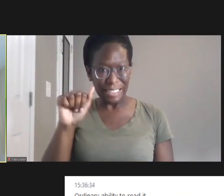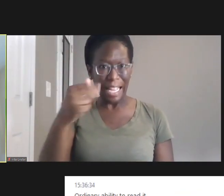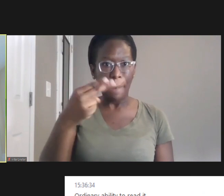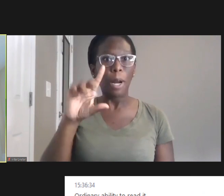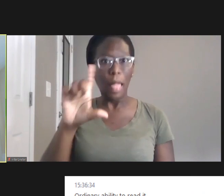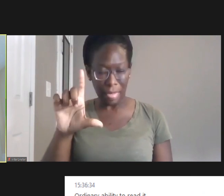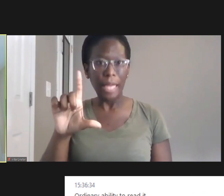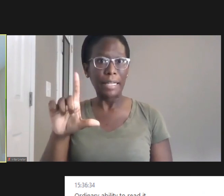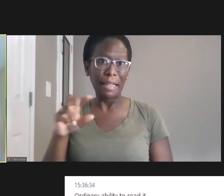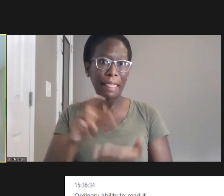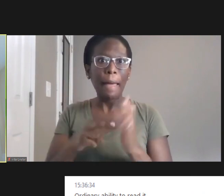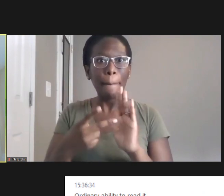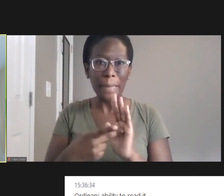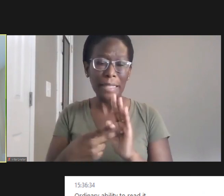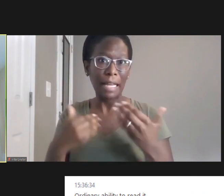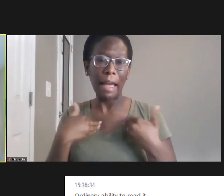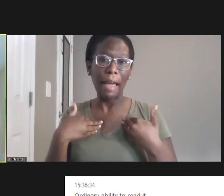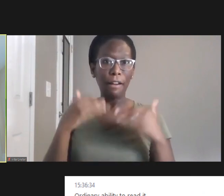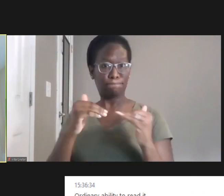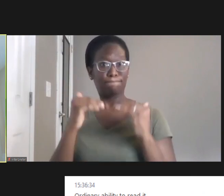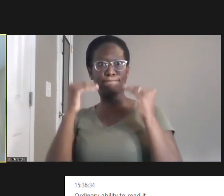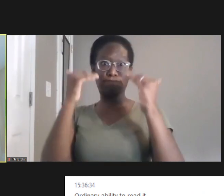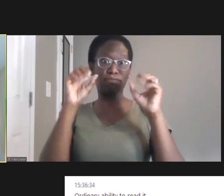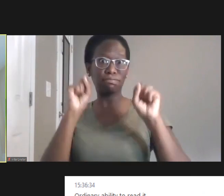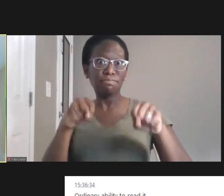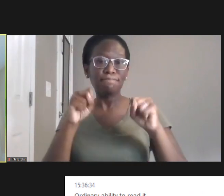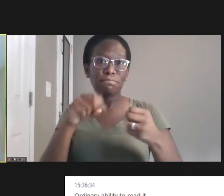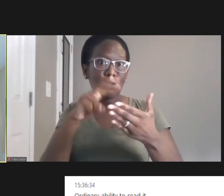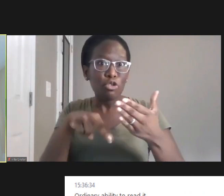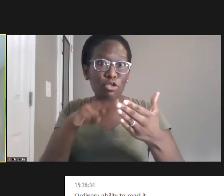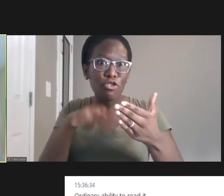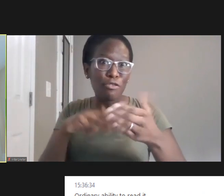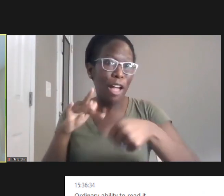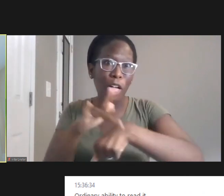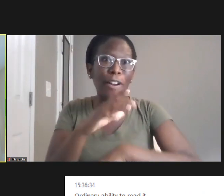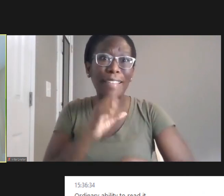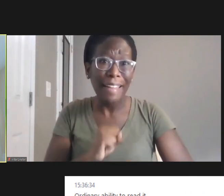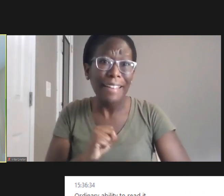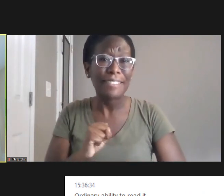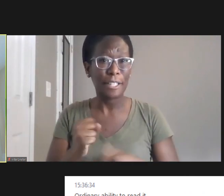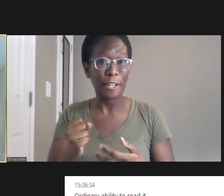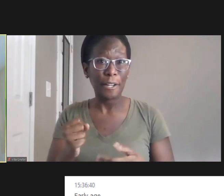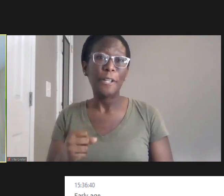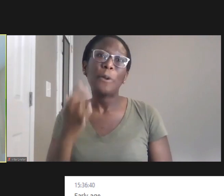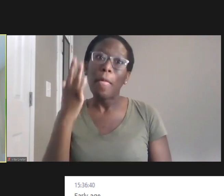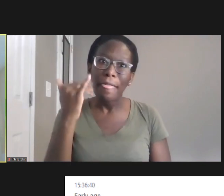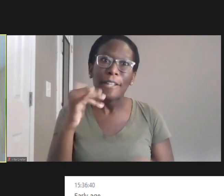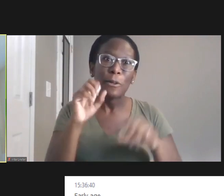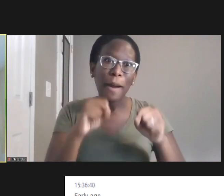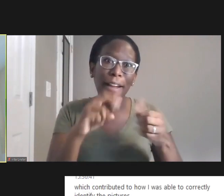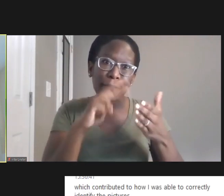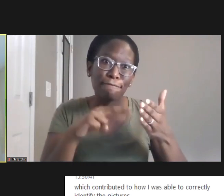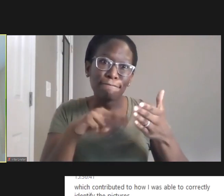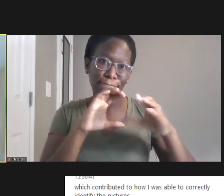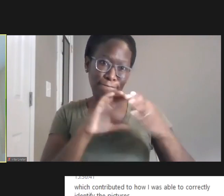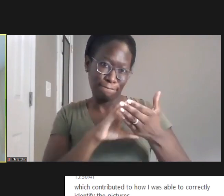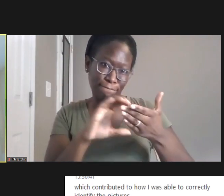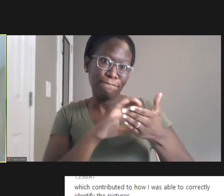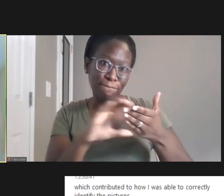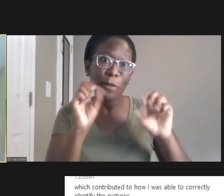which contributed to how I was able to correctly identify the pictures on the cards. I enjoyed reading. The more I